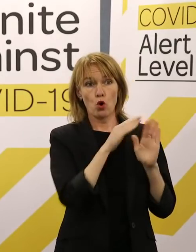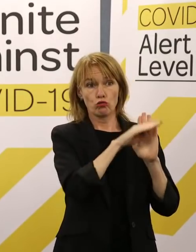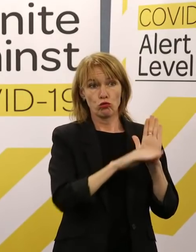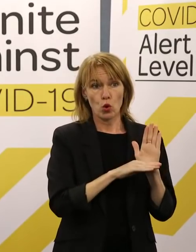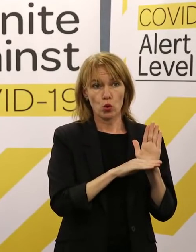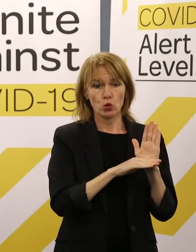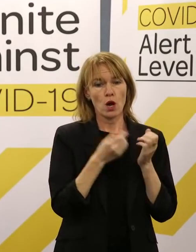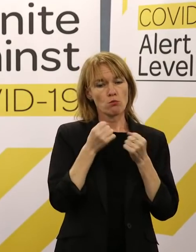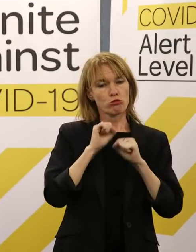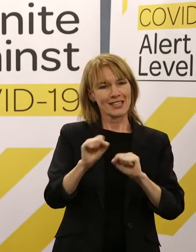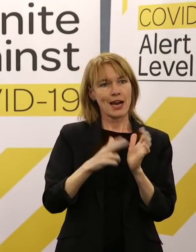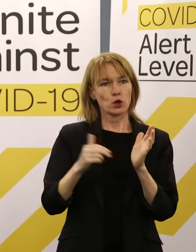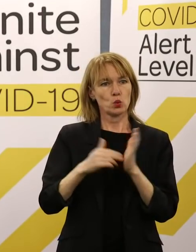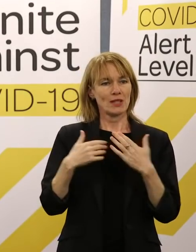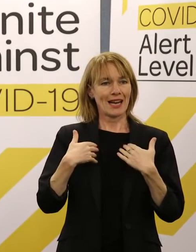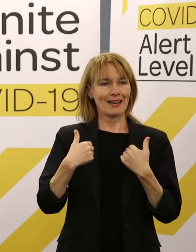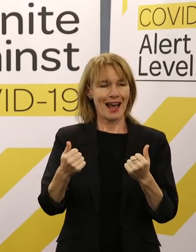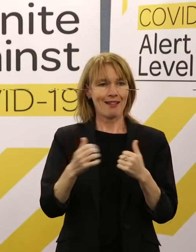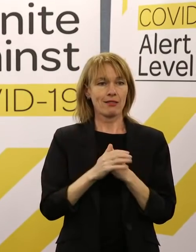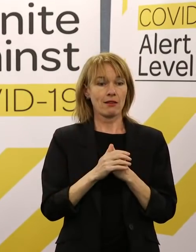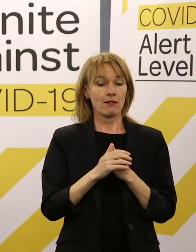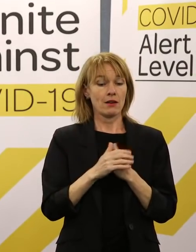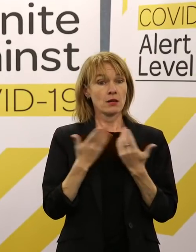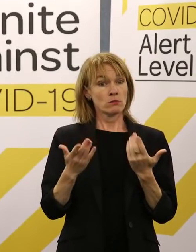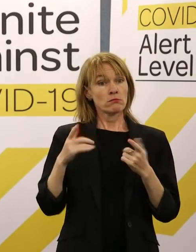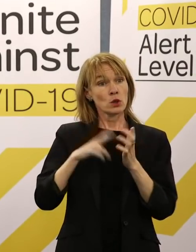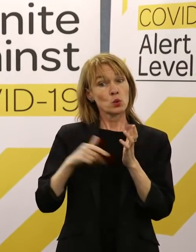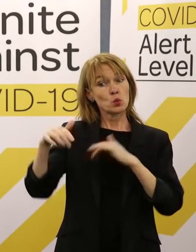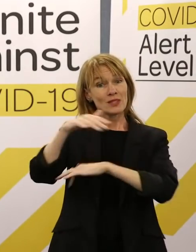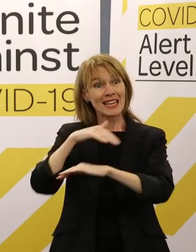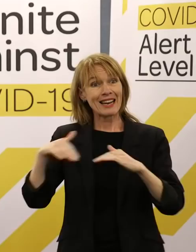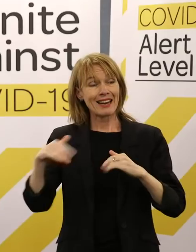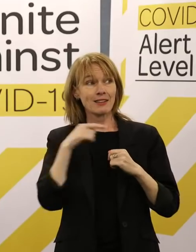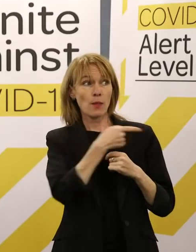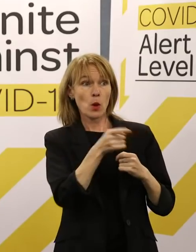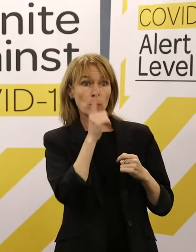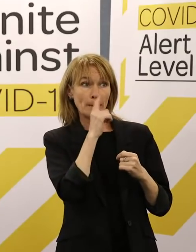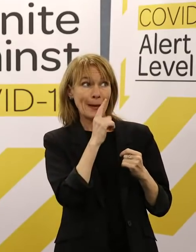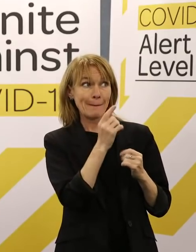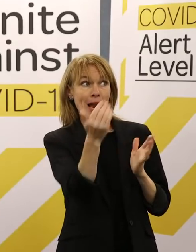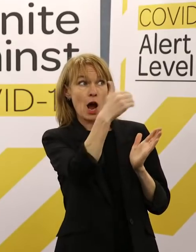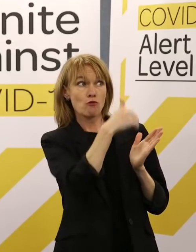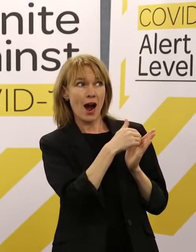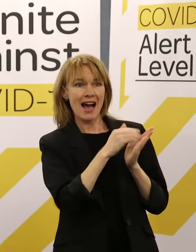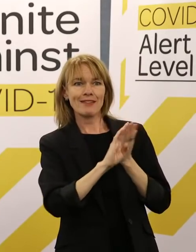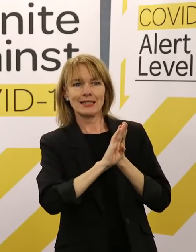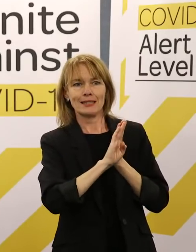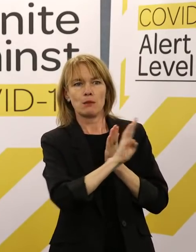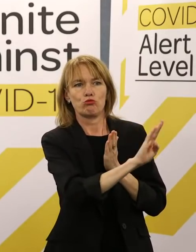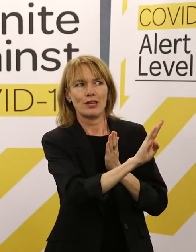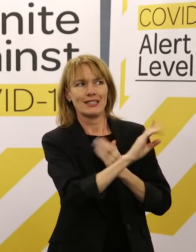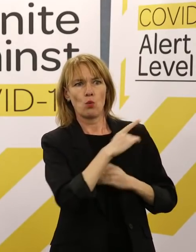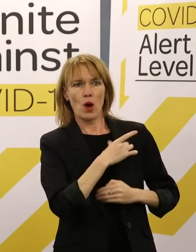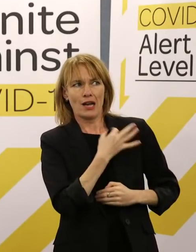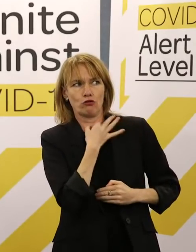health protocols, and are isolated from other New Zealanders while they are or may become infectious.